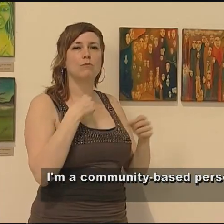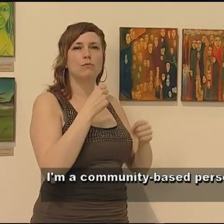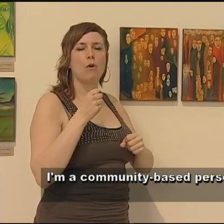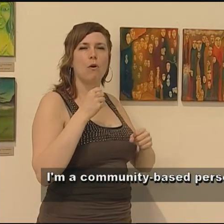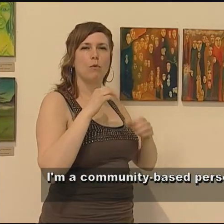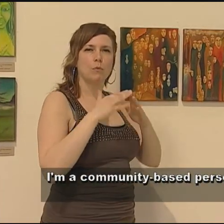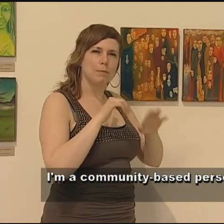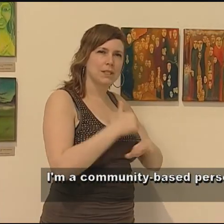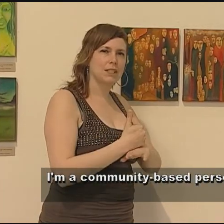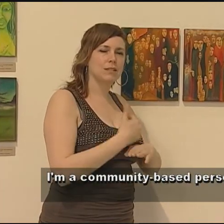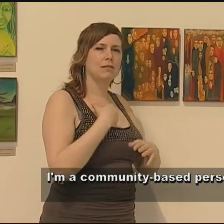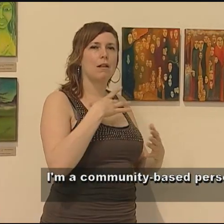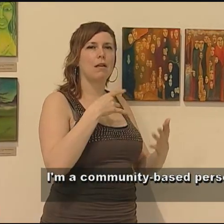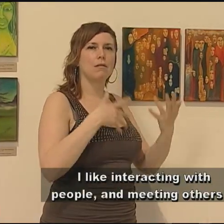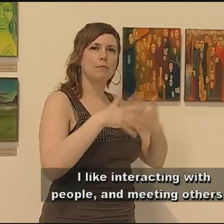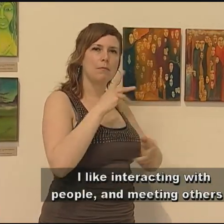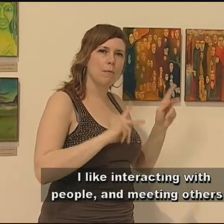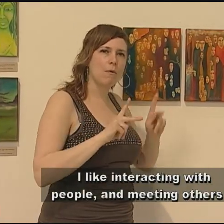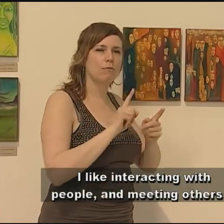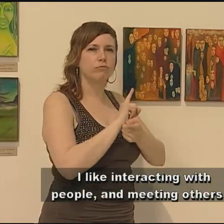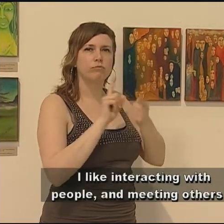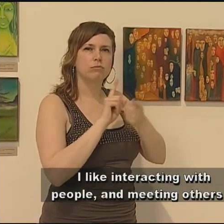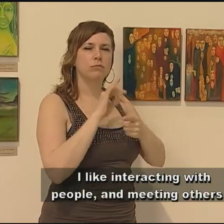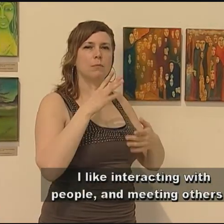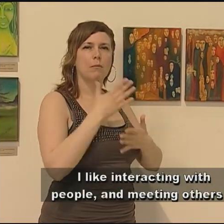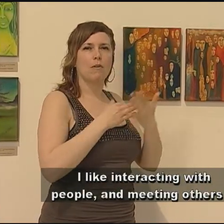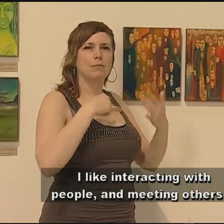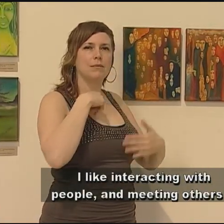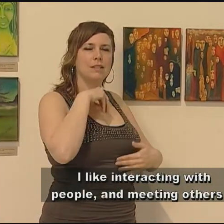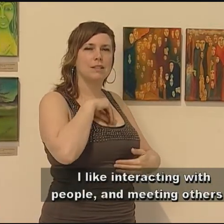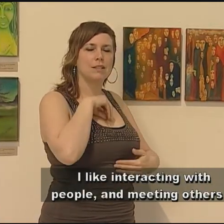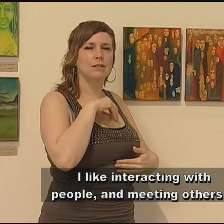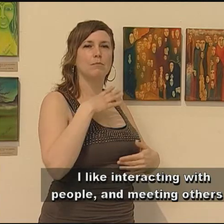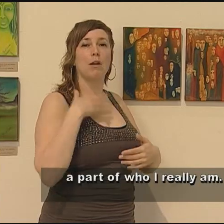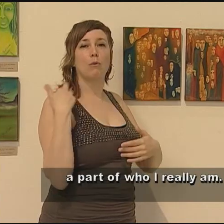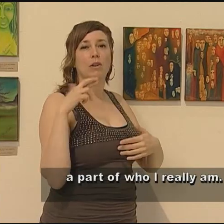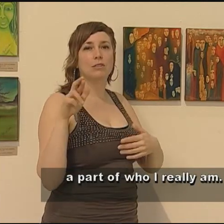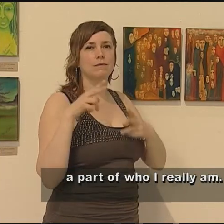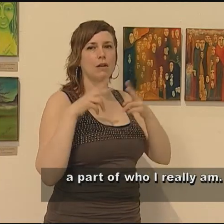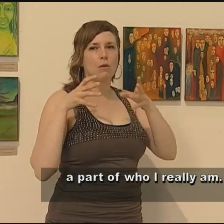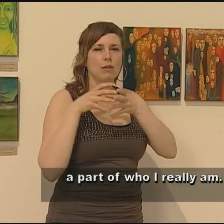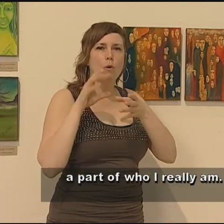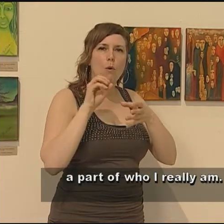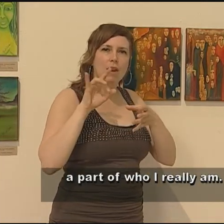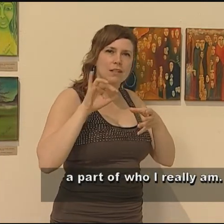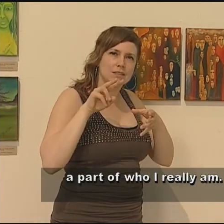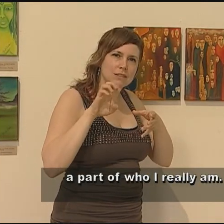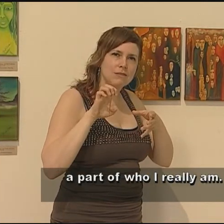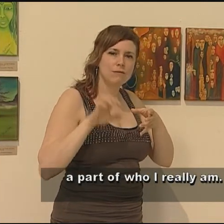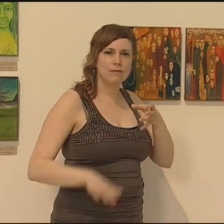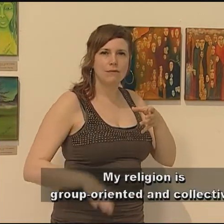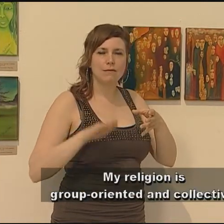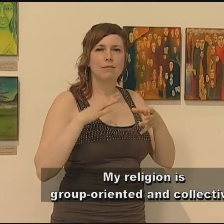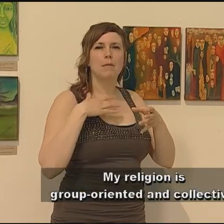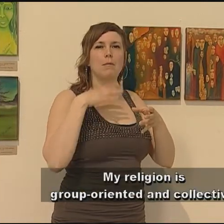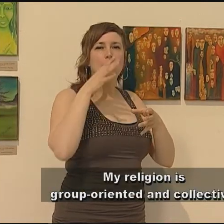right, I'm a community-based person. I like interacting with people, and meeting others is a part of who I really am.